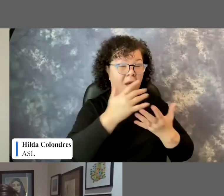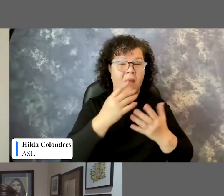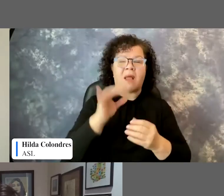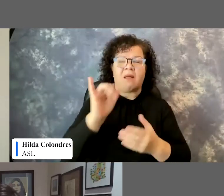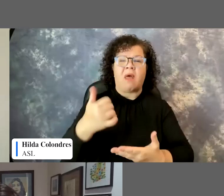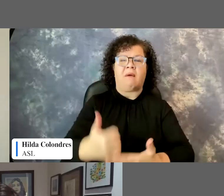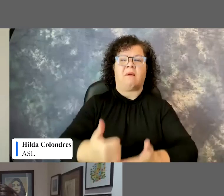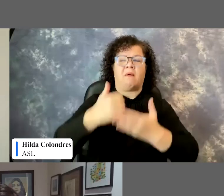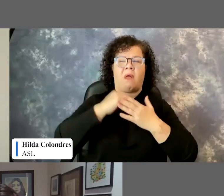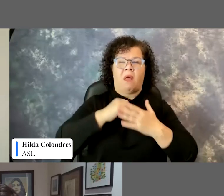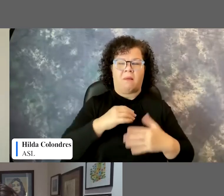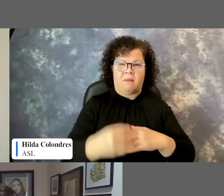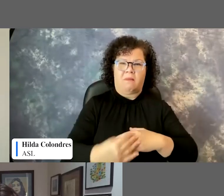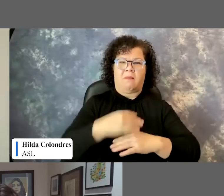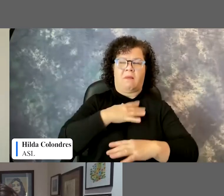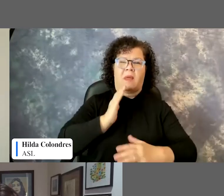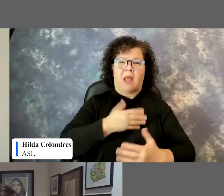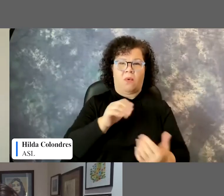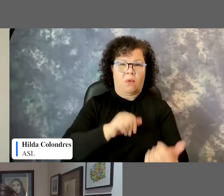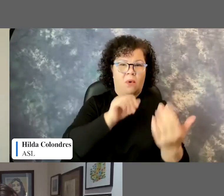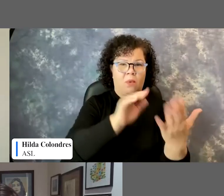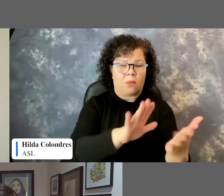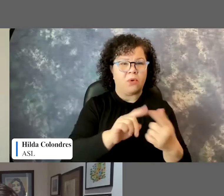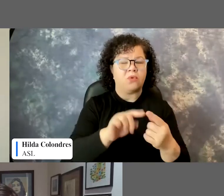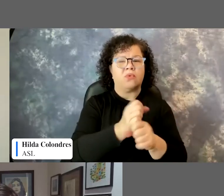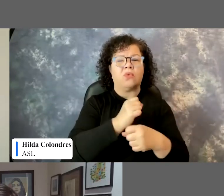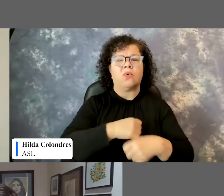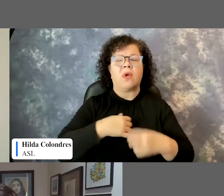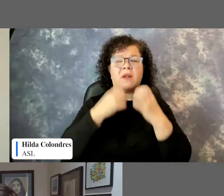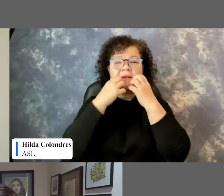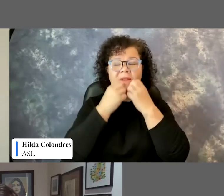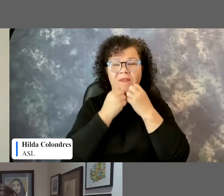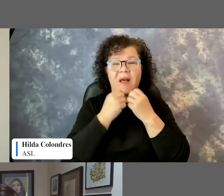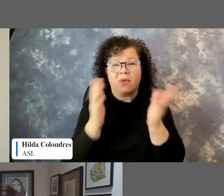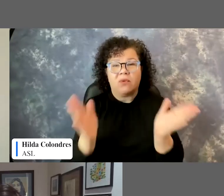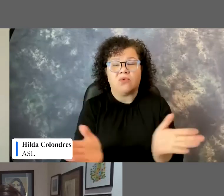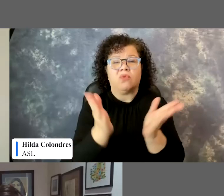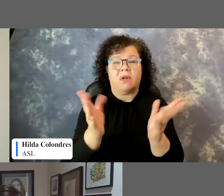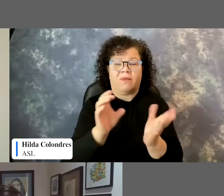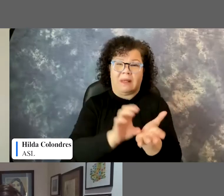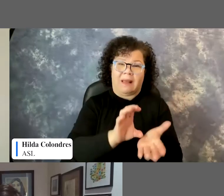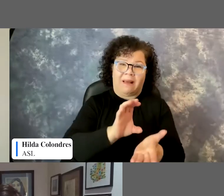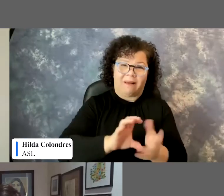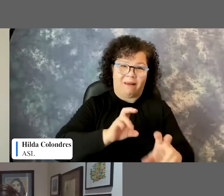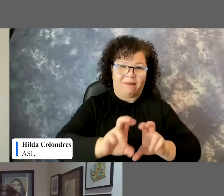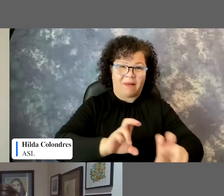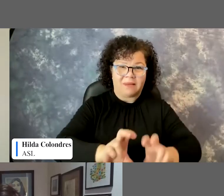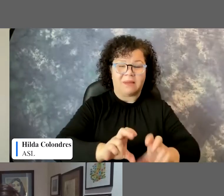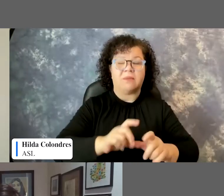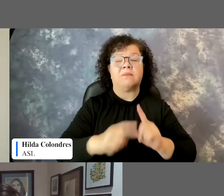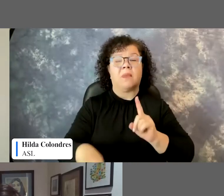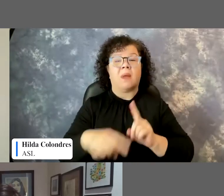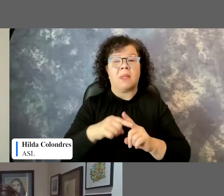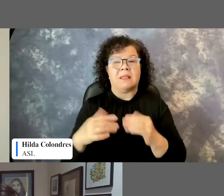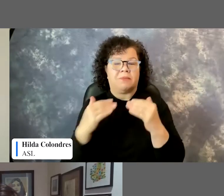organization, to creating values-driven investment office, and to begin our equity-centered